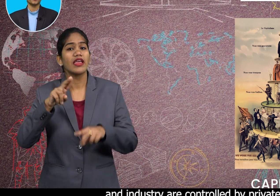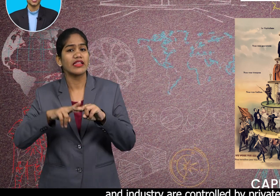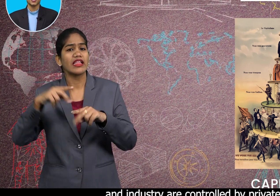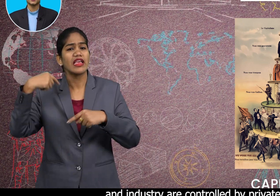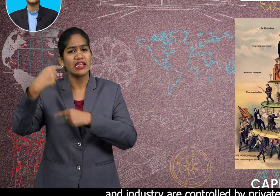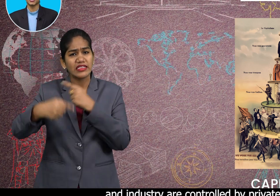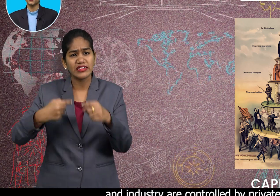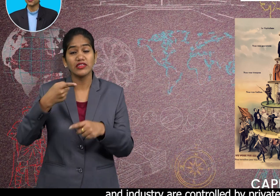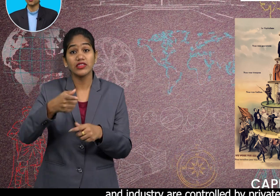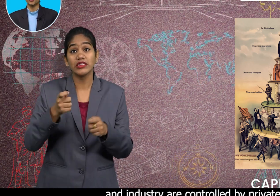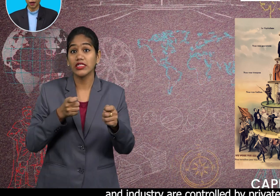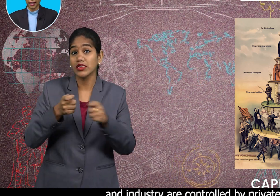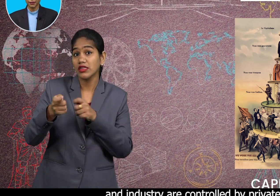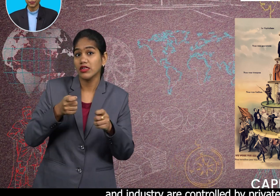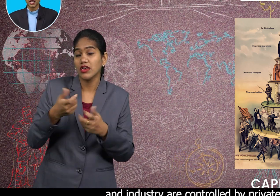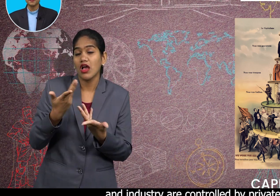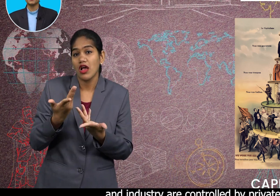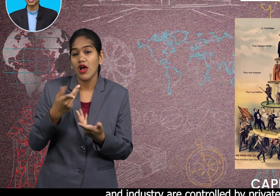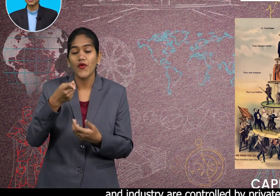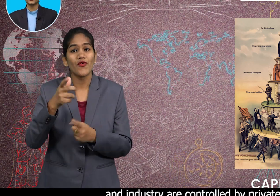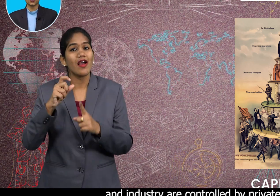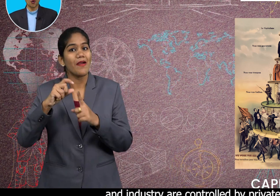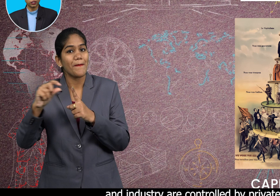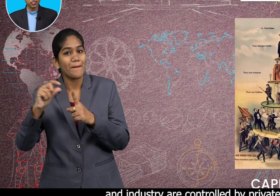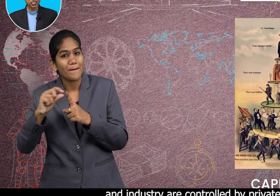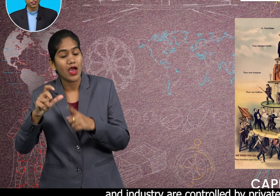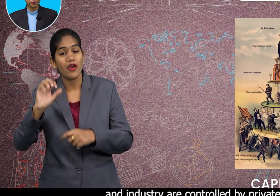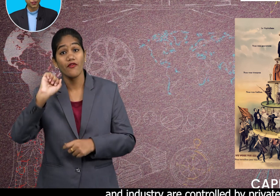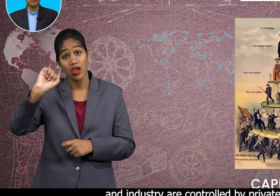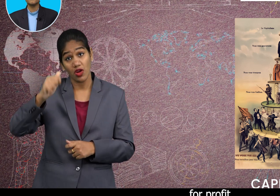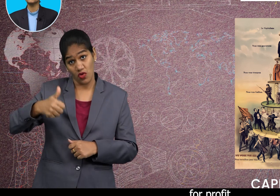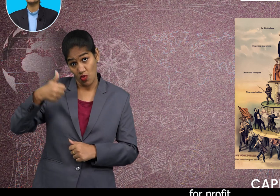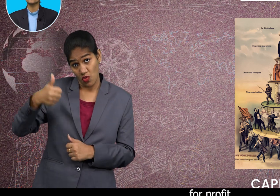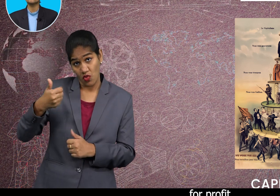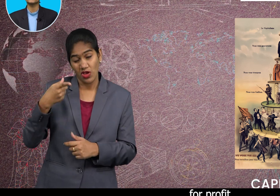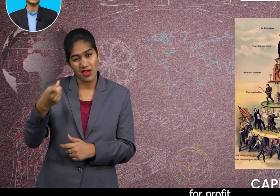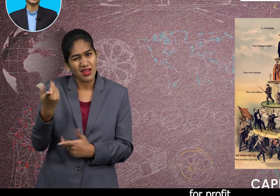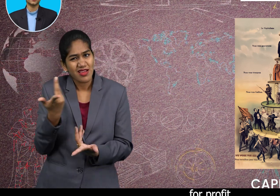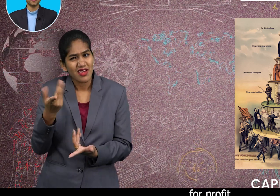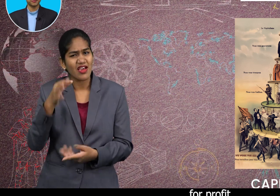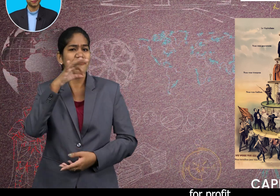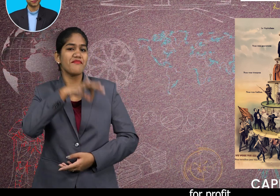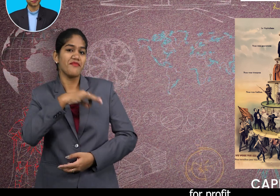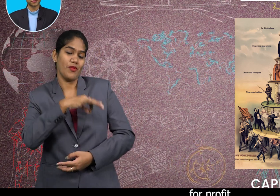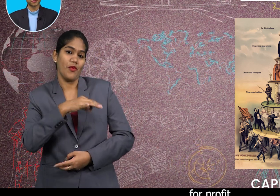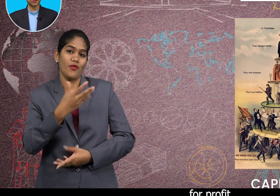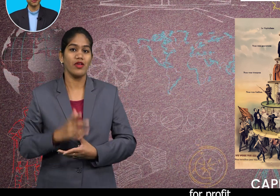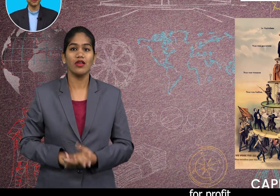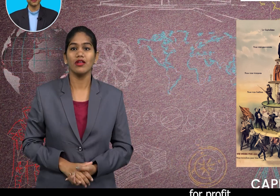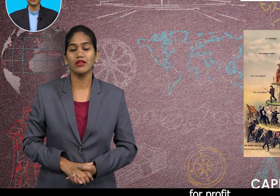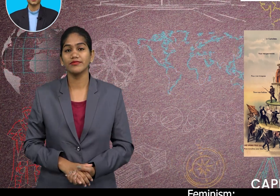industry are controlled by private owners for profit.